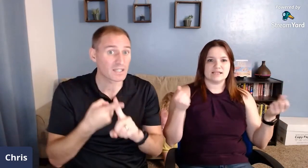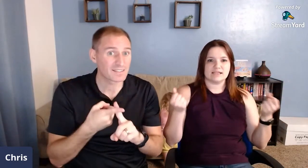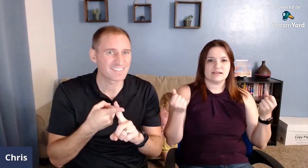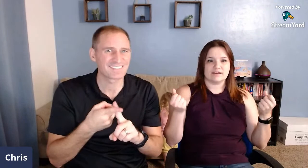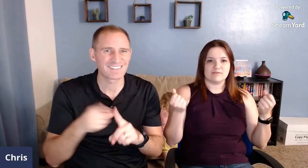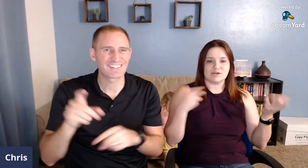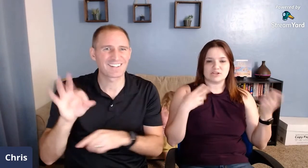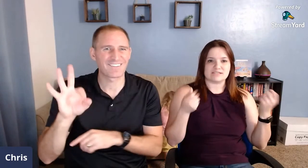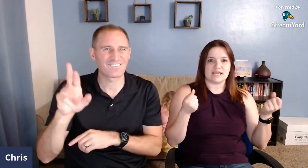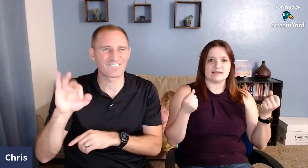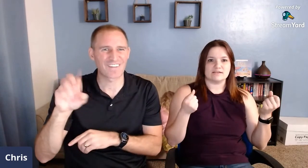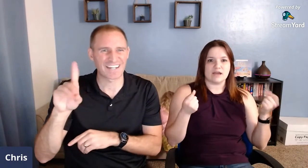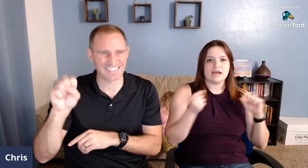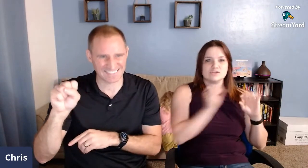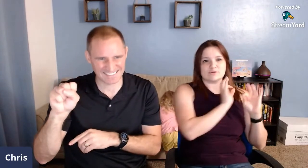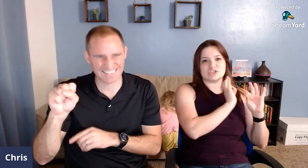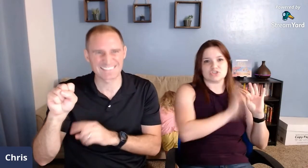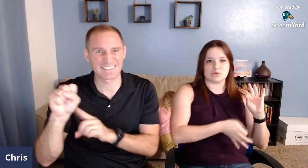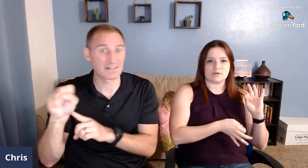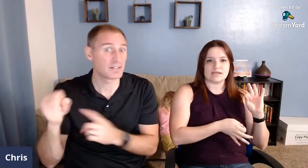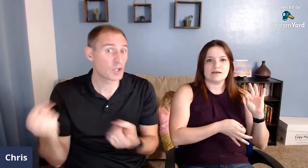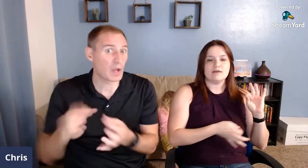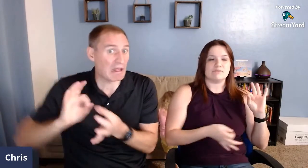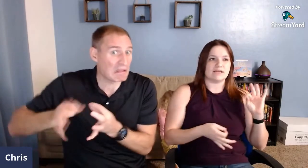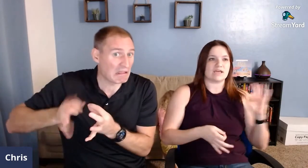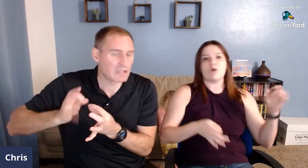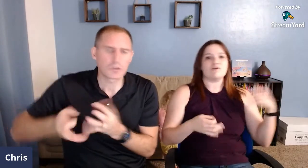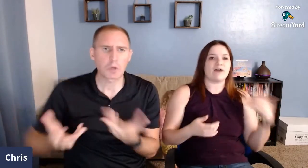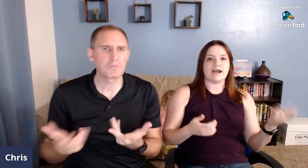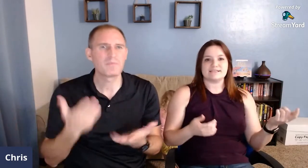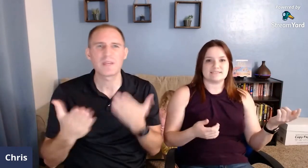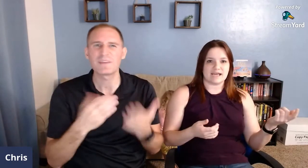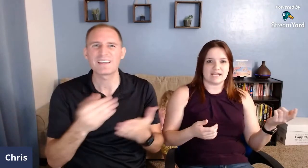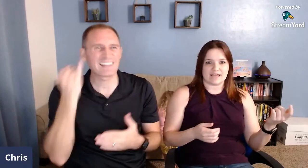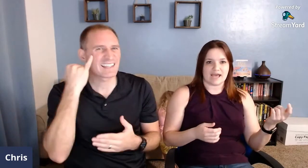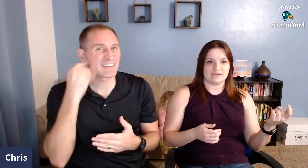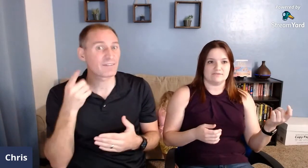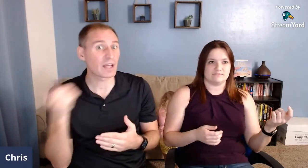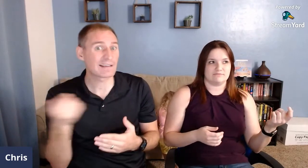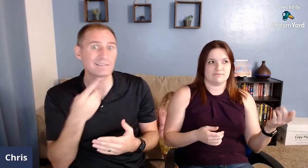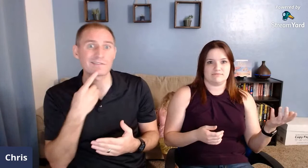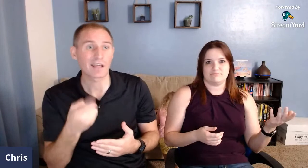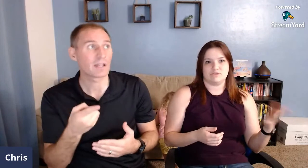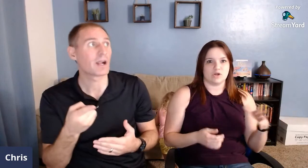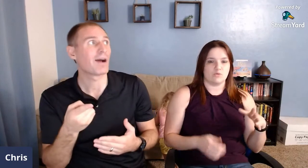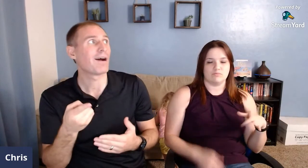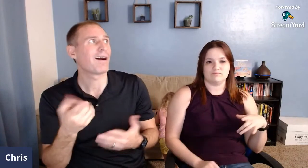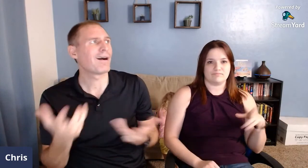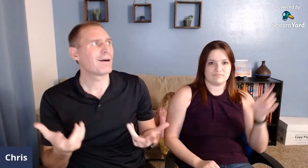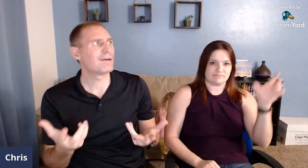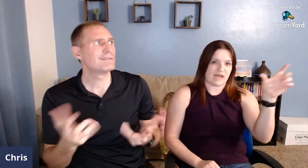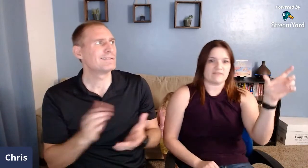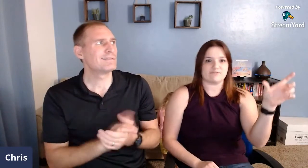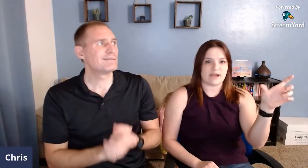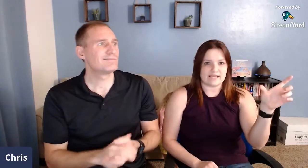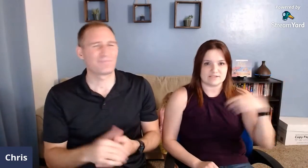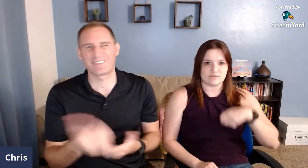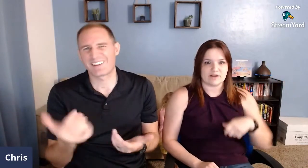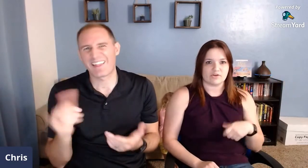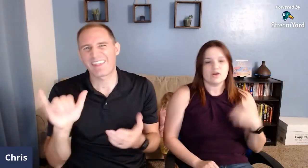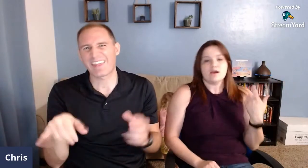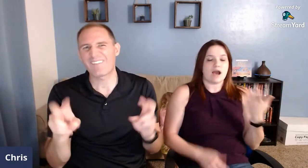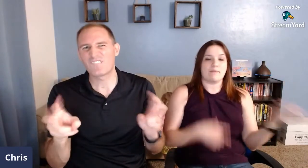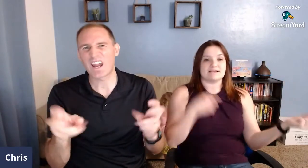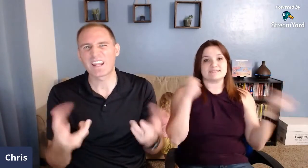signing what they're saying. Not so much interpreting, but like, oh, if I said that, you know, that phrase